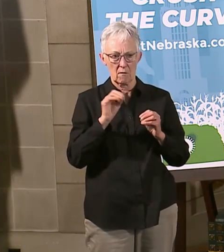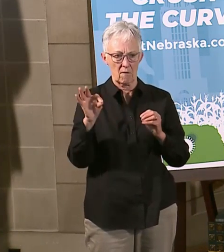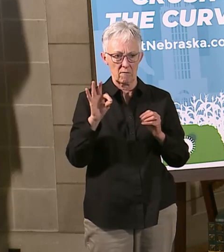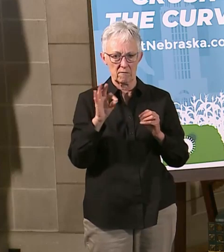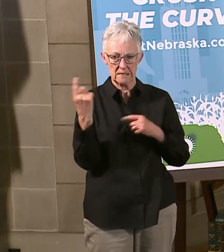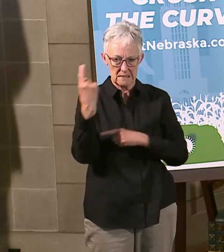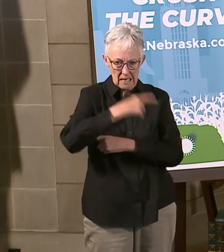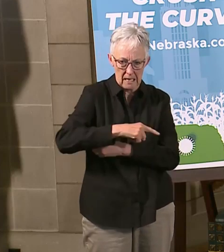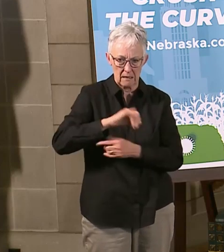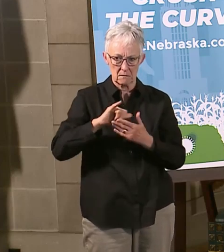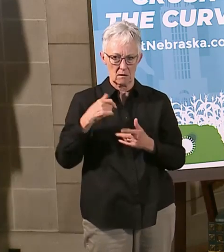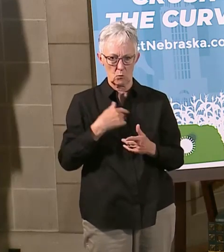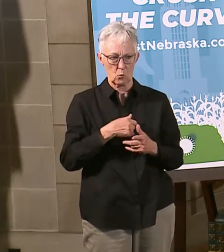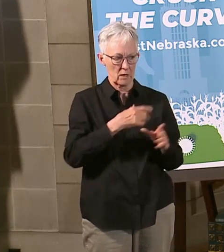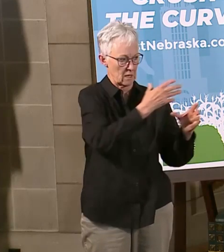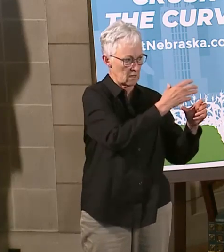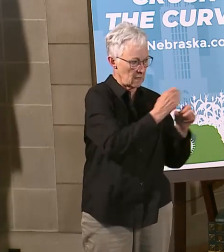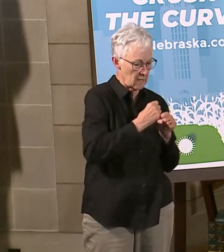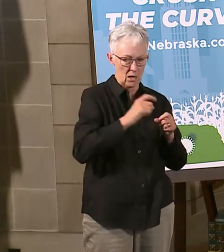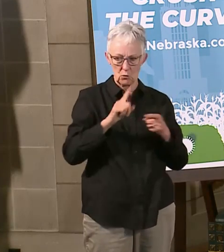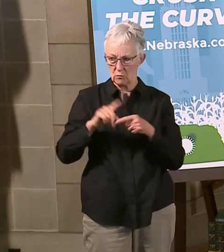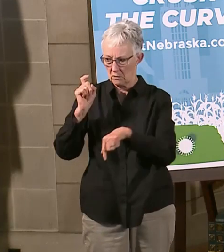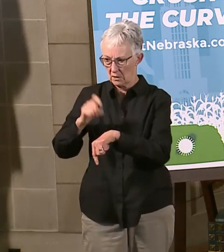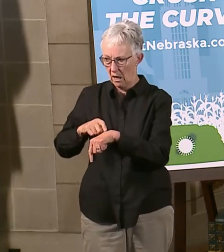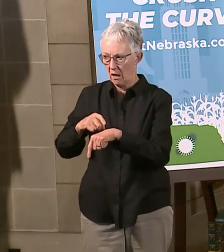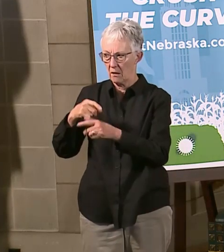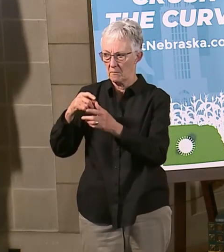counting within our own department to